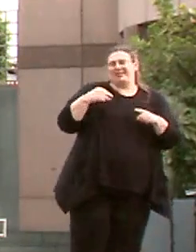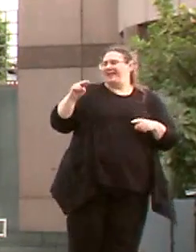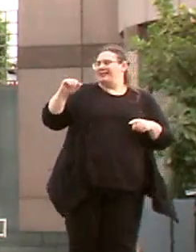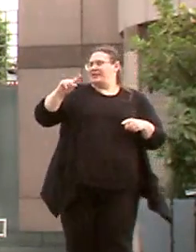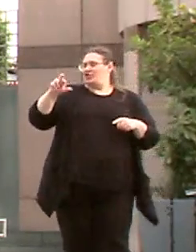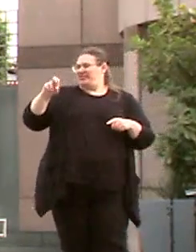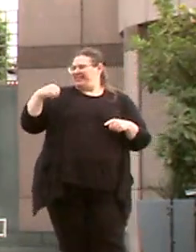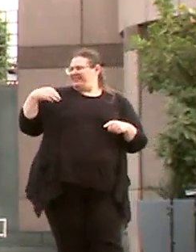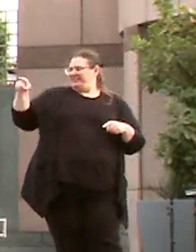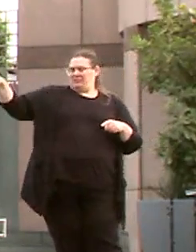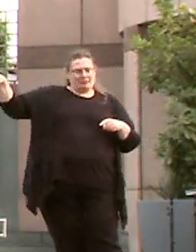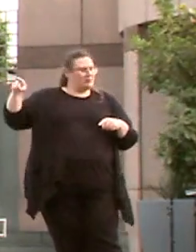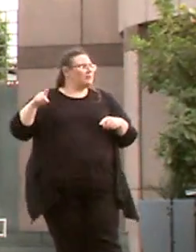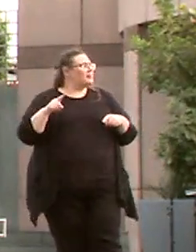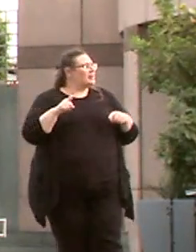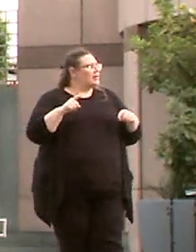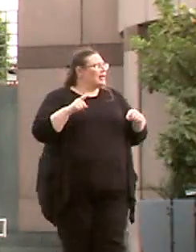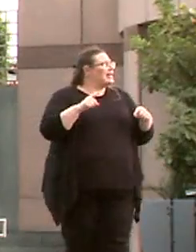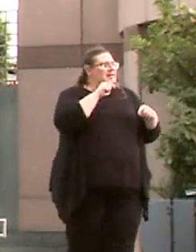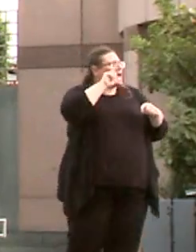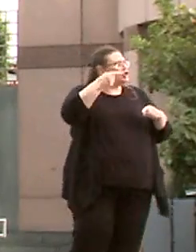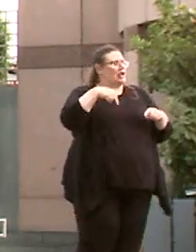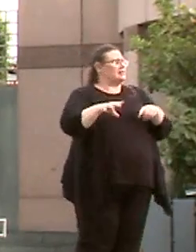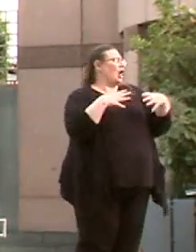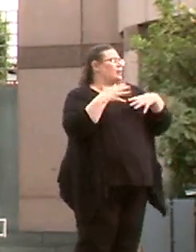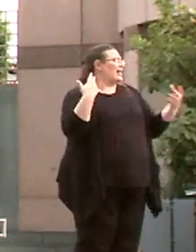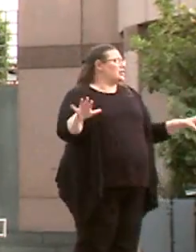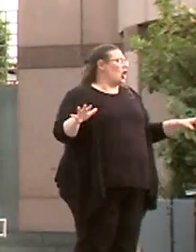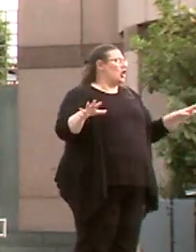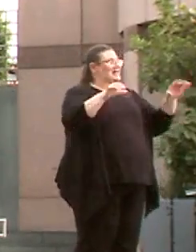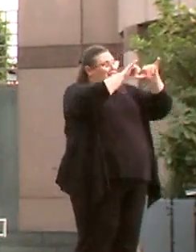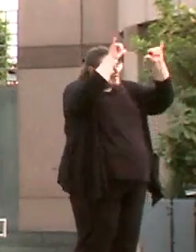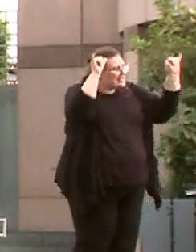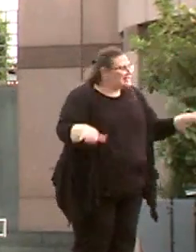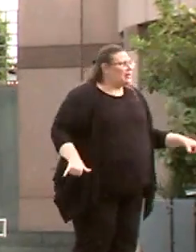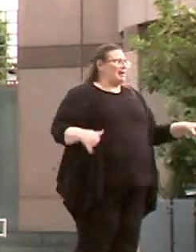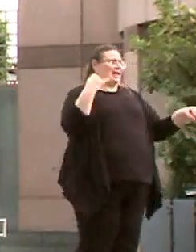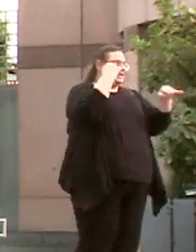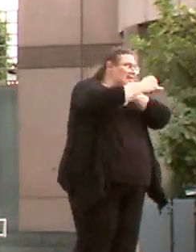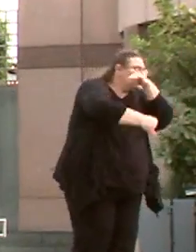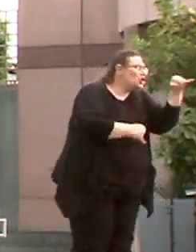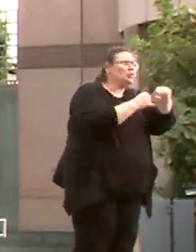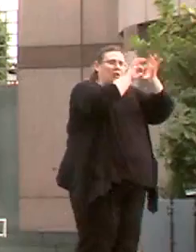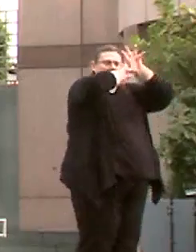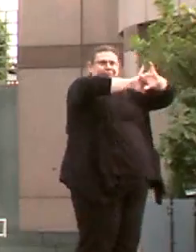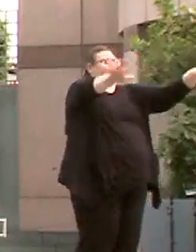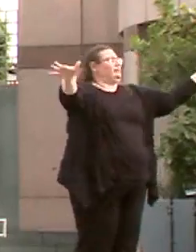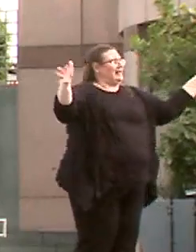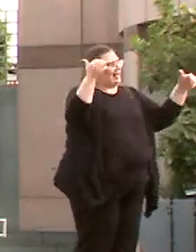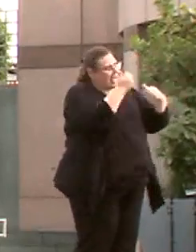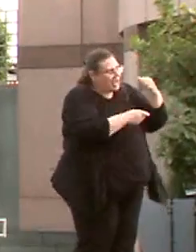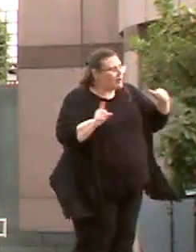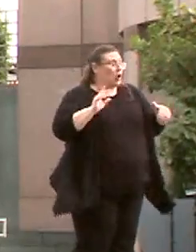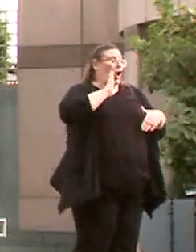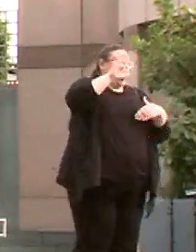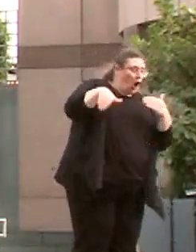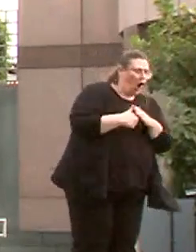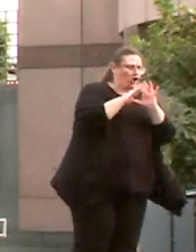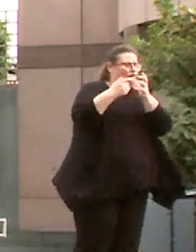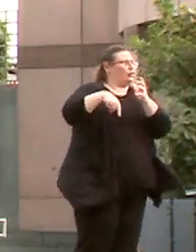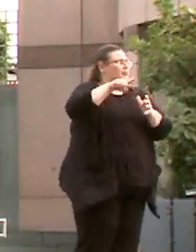earlier, this is larger than just the industry. It is systemic, it's institutional, Yes. It's all over the world for every minority